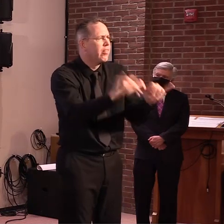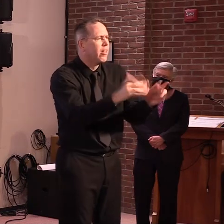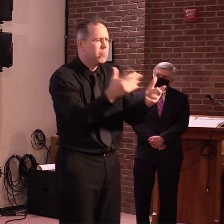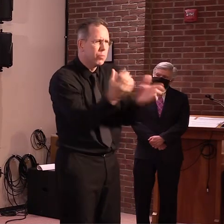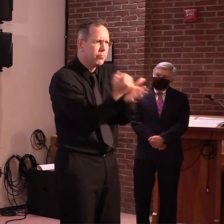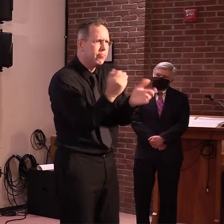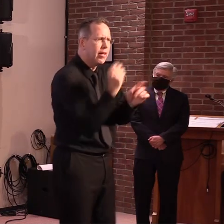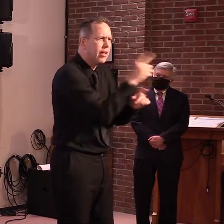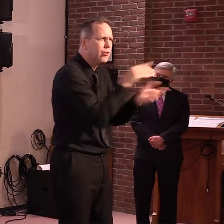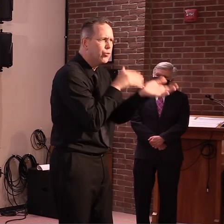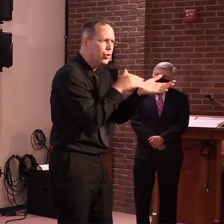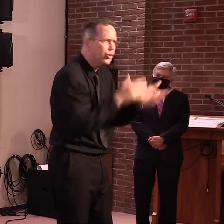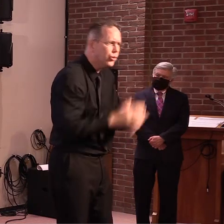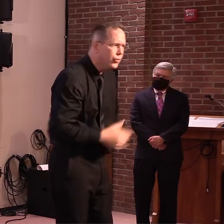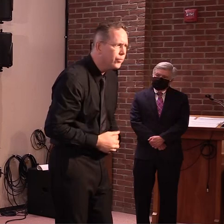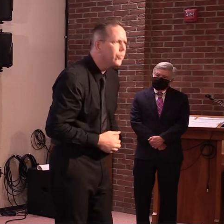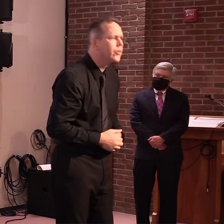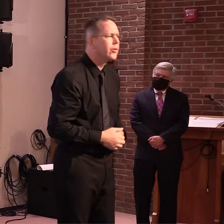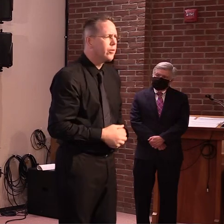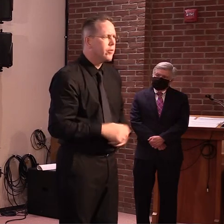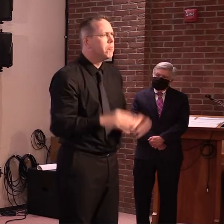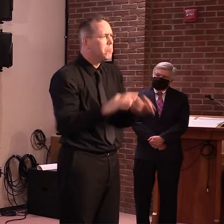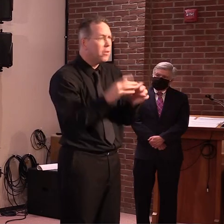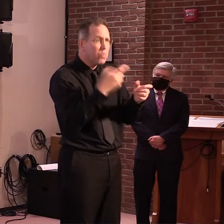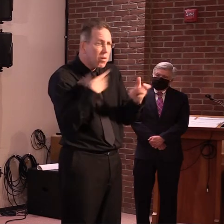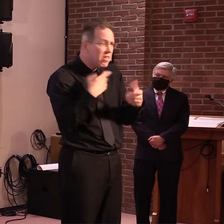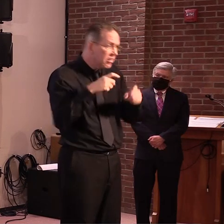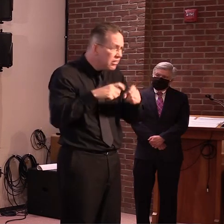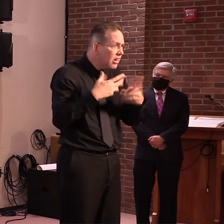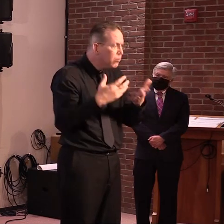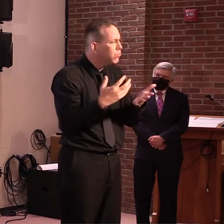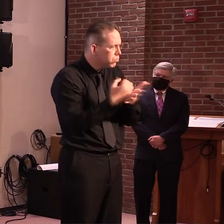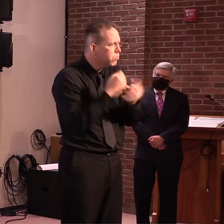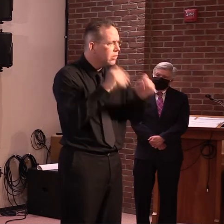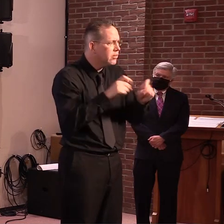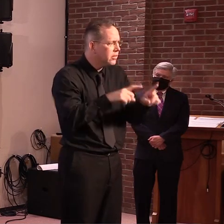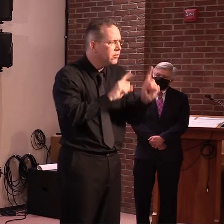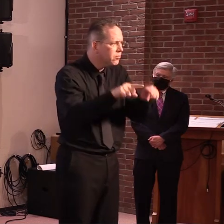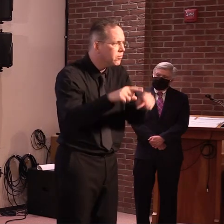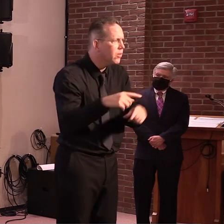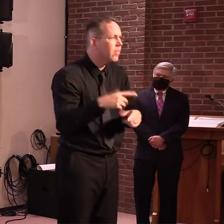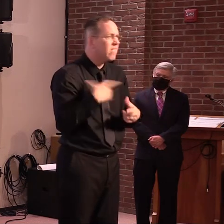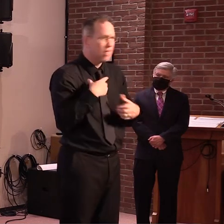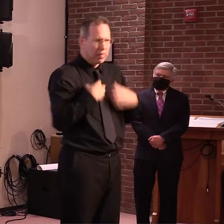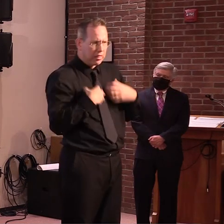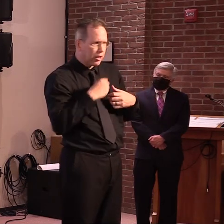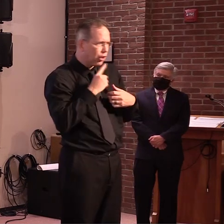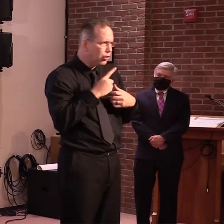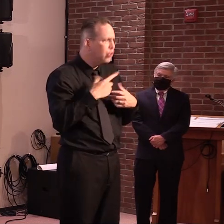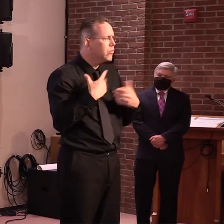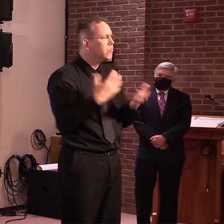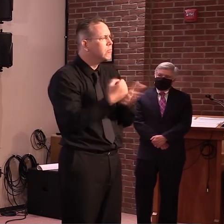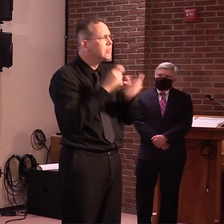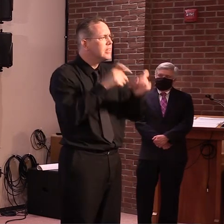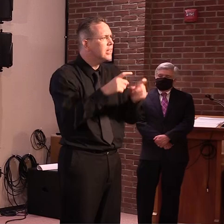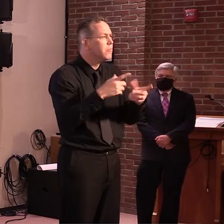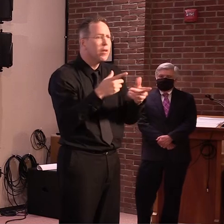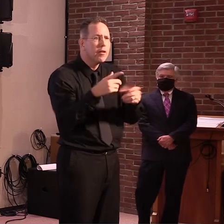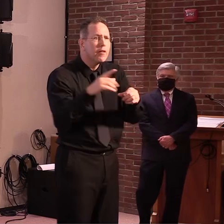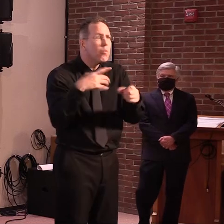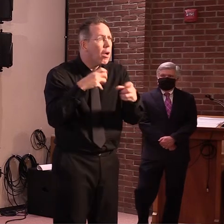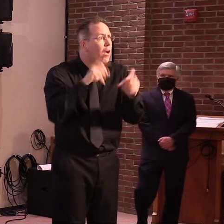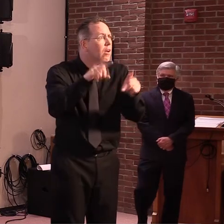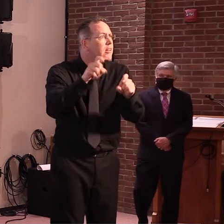protest. So obviously they need to let us be aware of that. The good news is, we have not heard that to